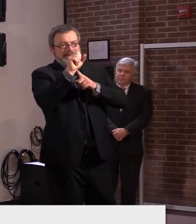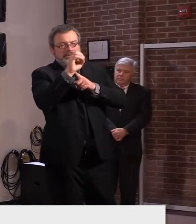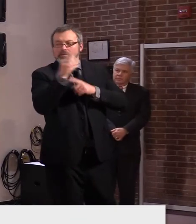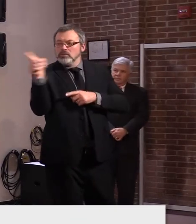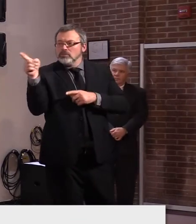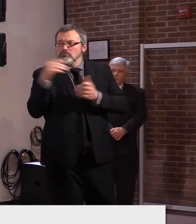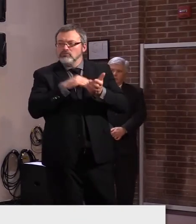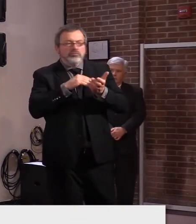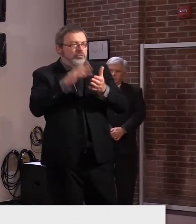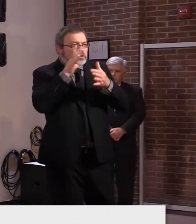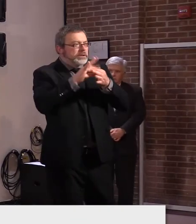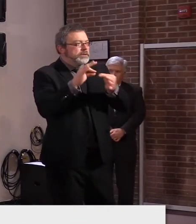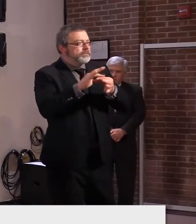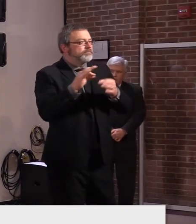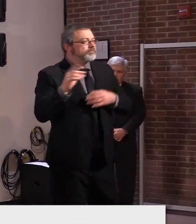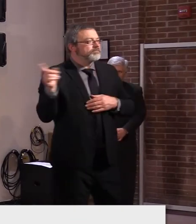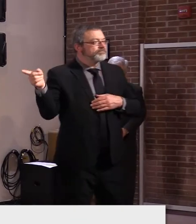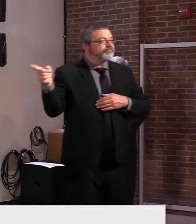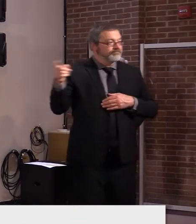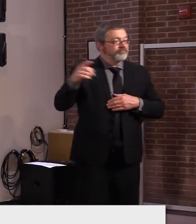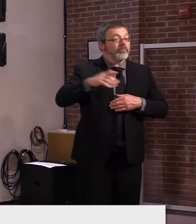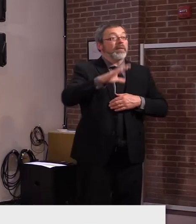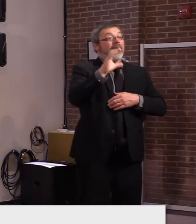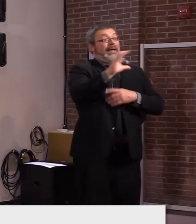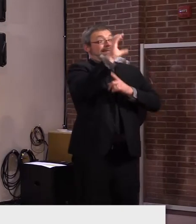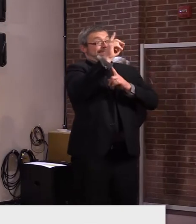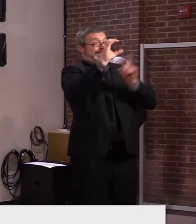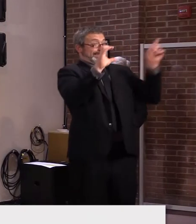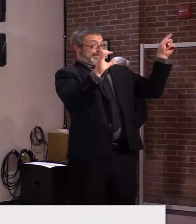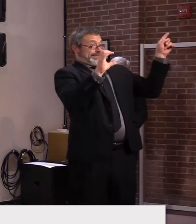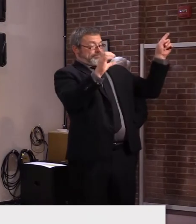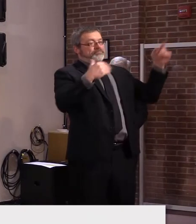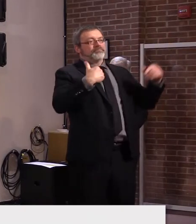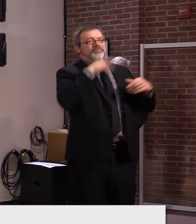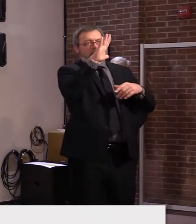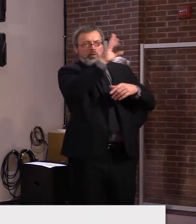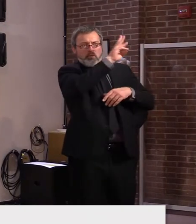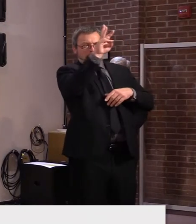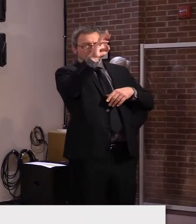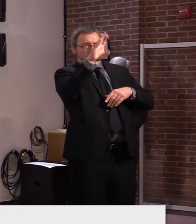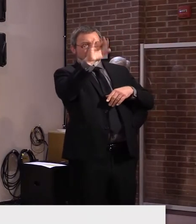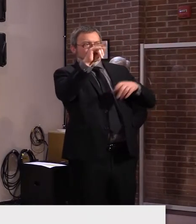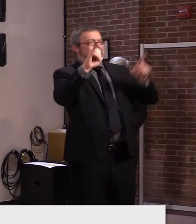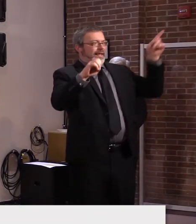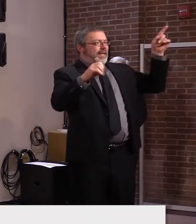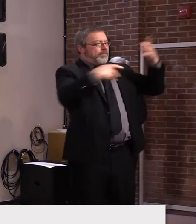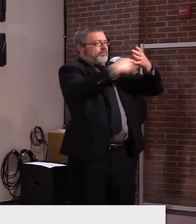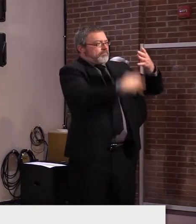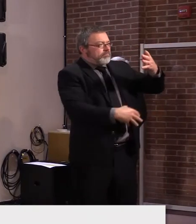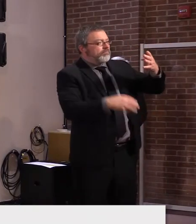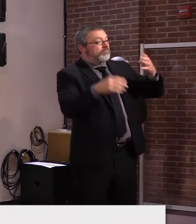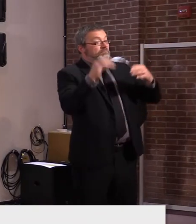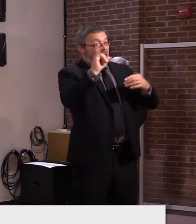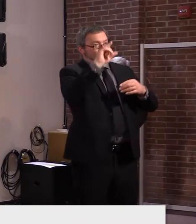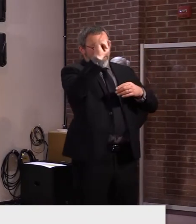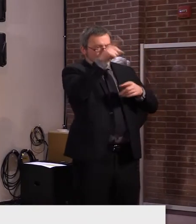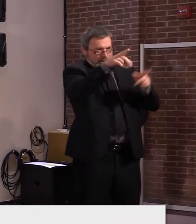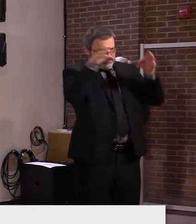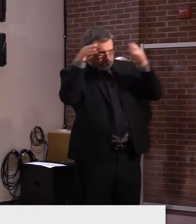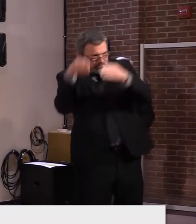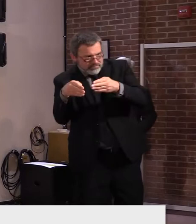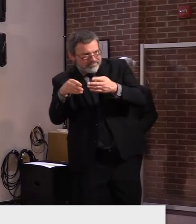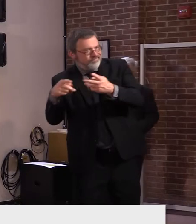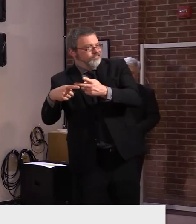CDC has a website where they're tracking the number of booster doses administered in each state. We will also be tracking